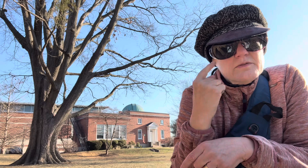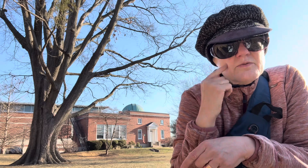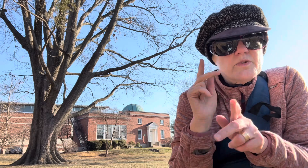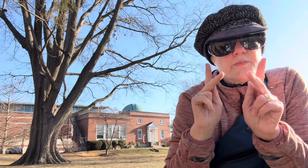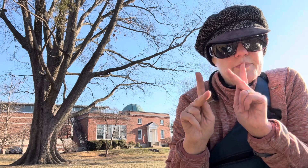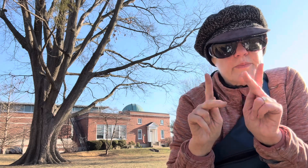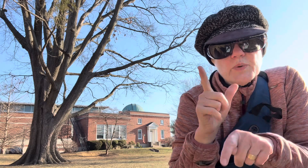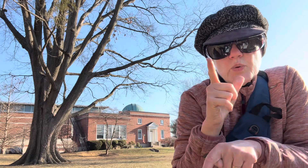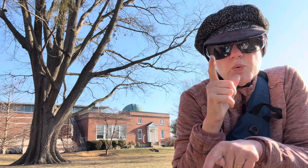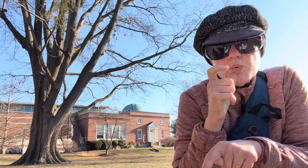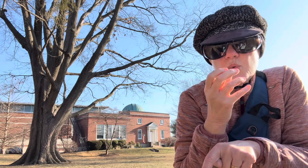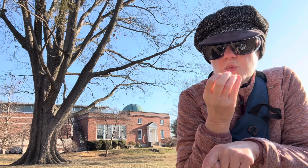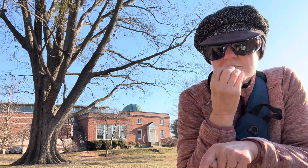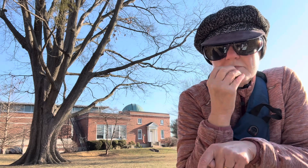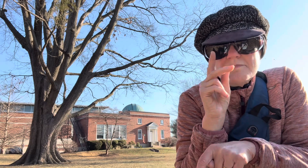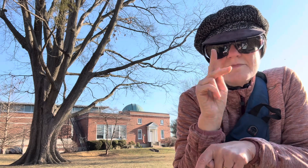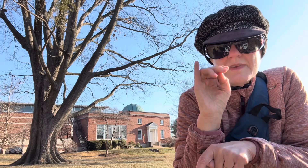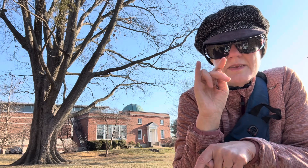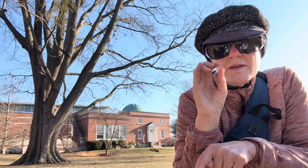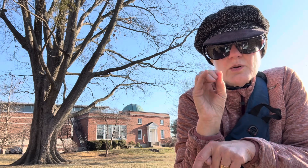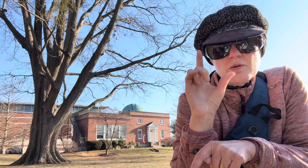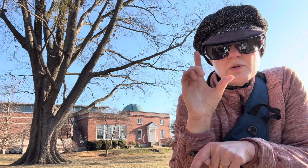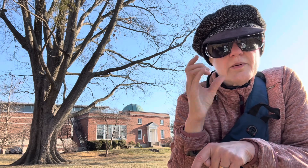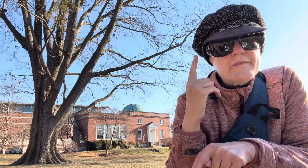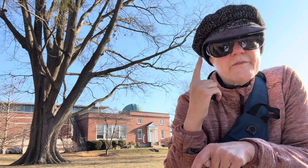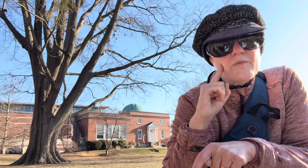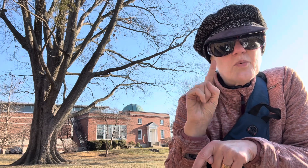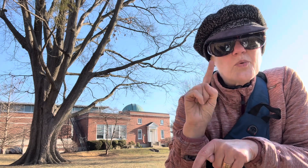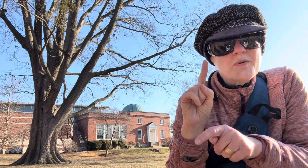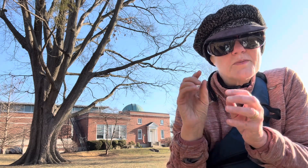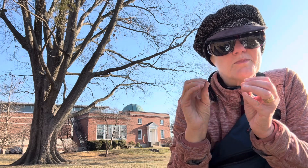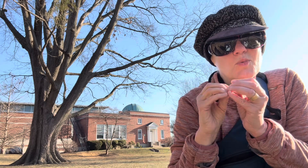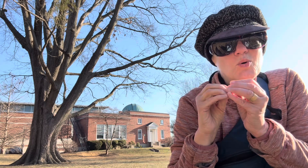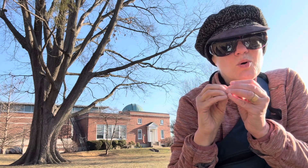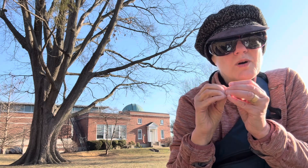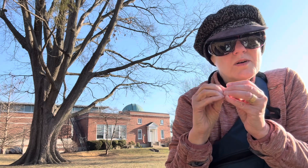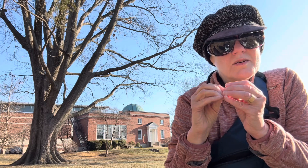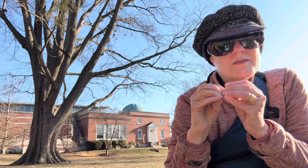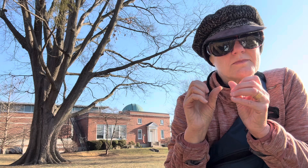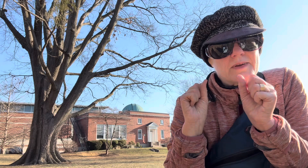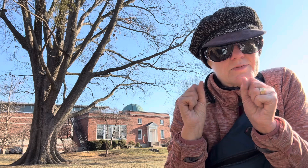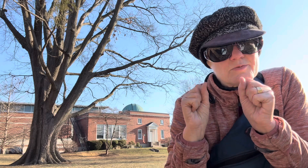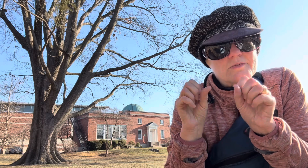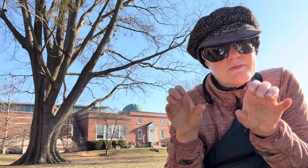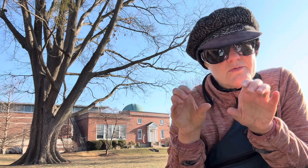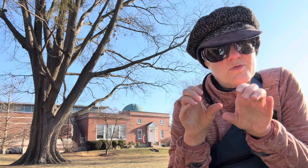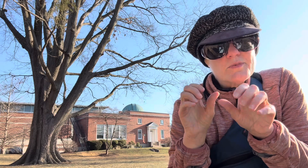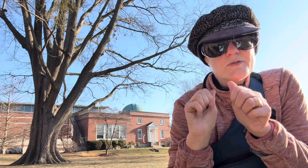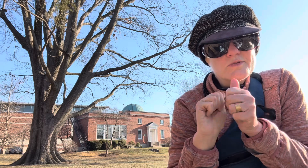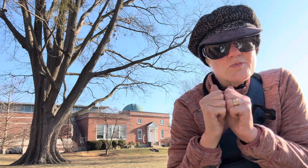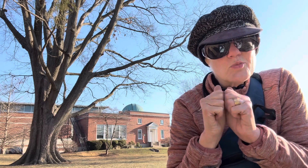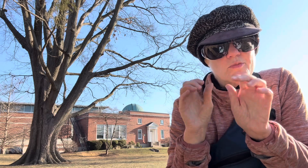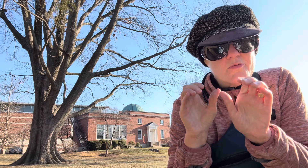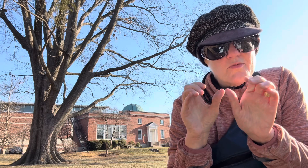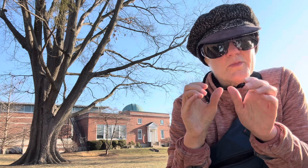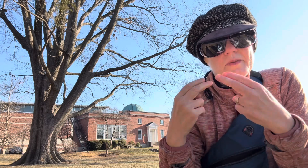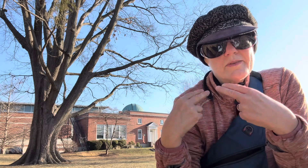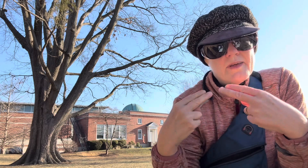That's typically athletes. They're eating keto for sports performance, for